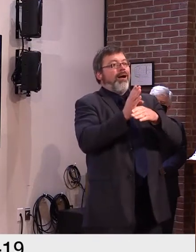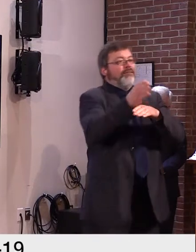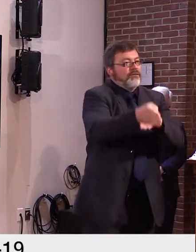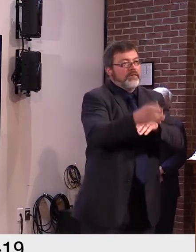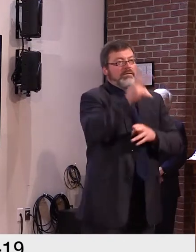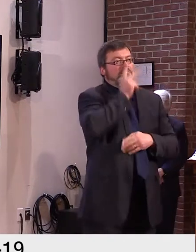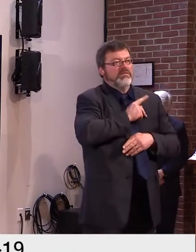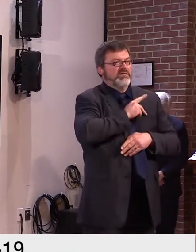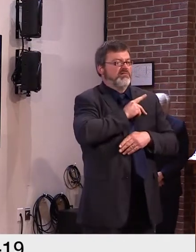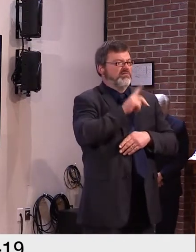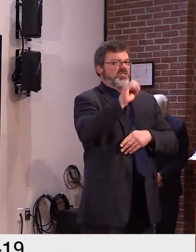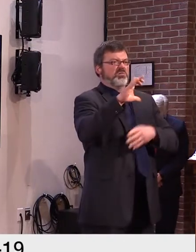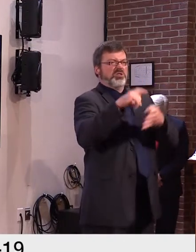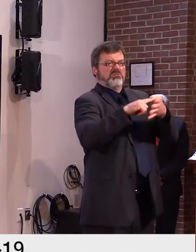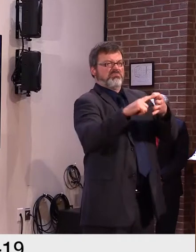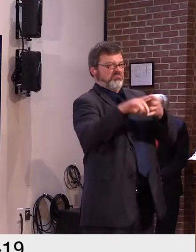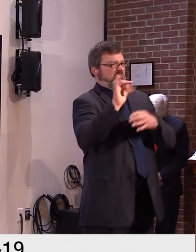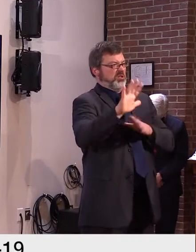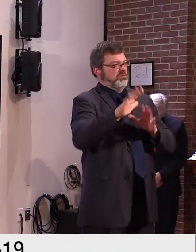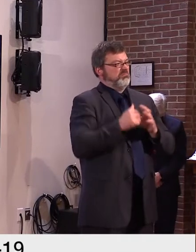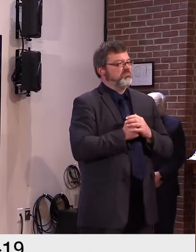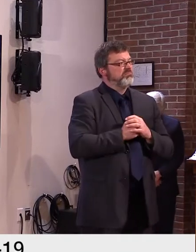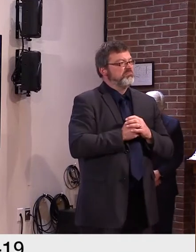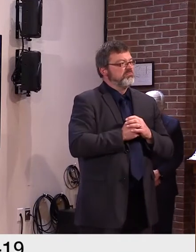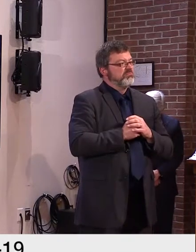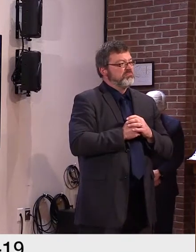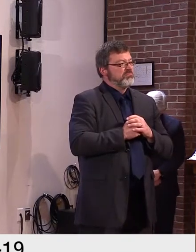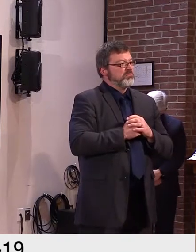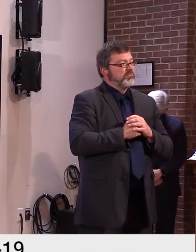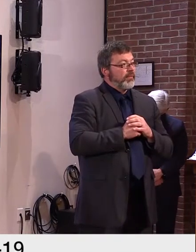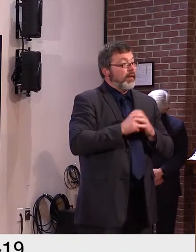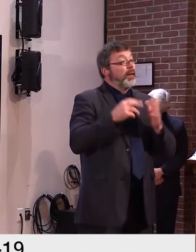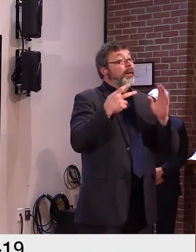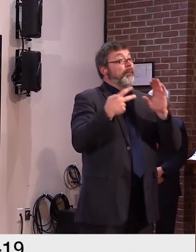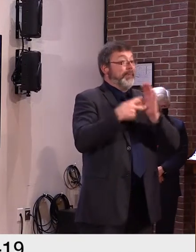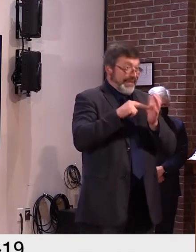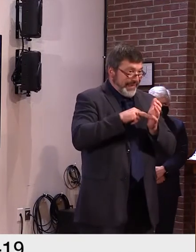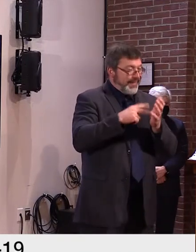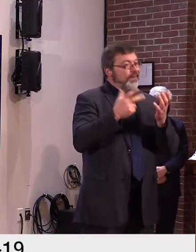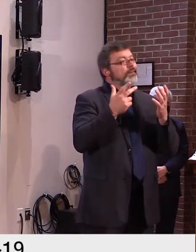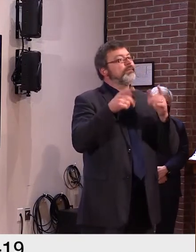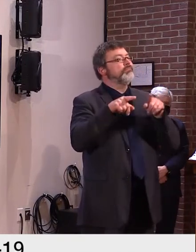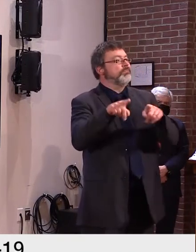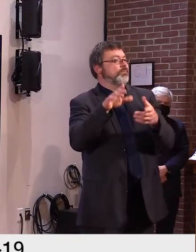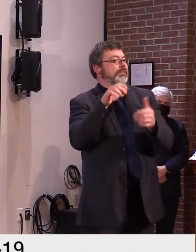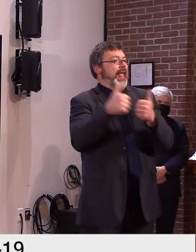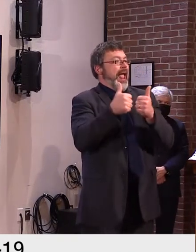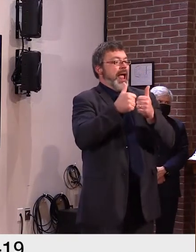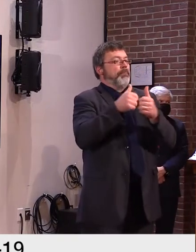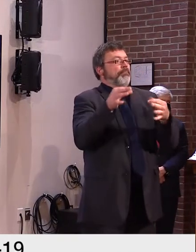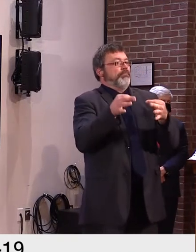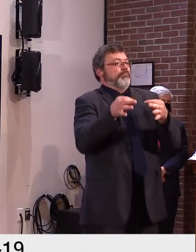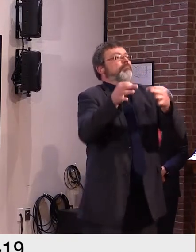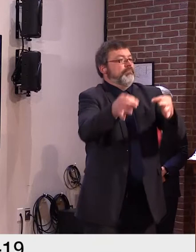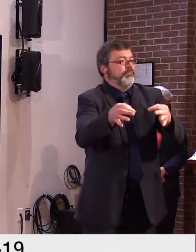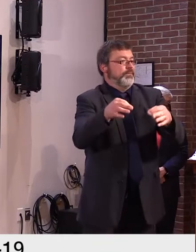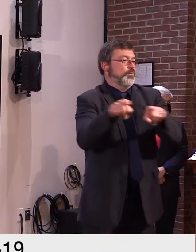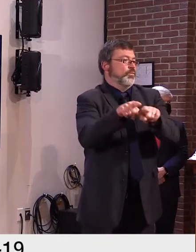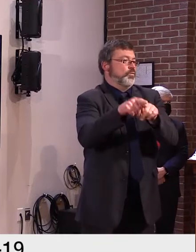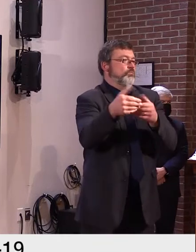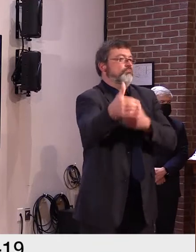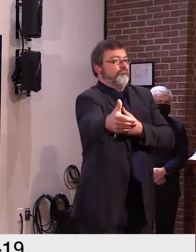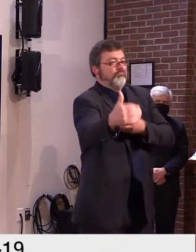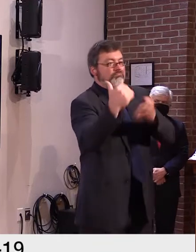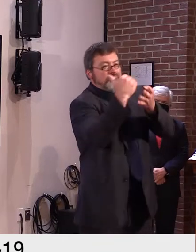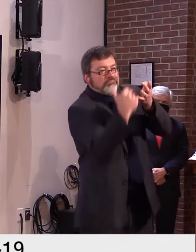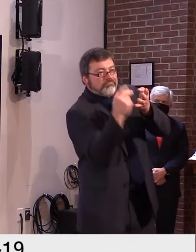as guidance that is specific to each sport. In terms of sports-specific guidance, at this point, I'm not optimistic about our